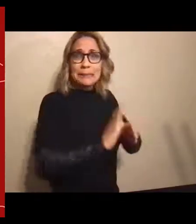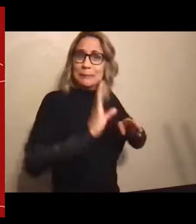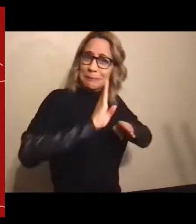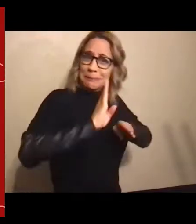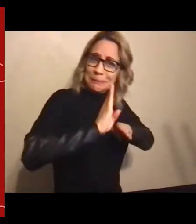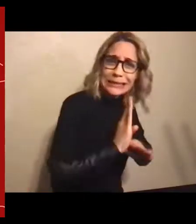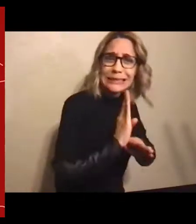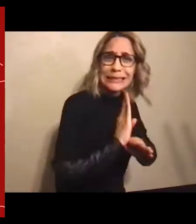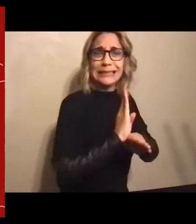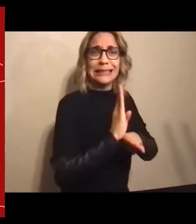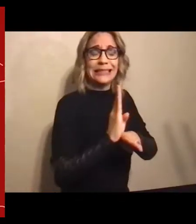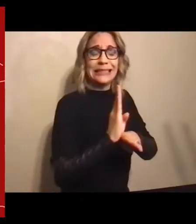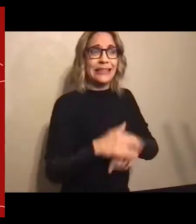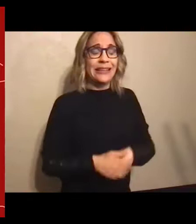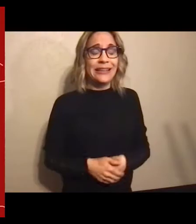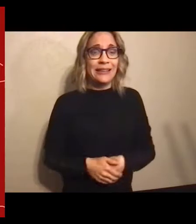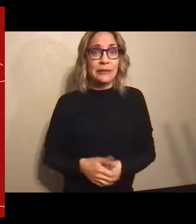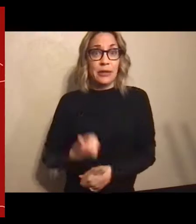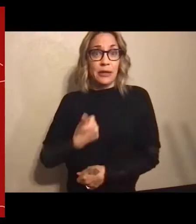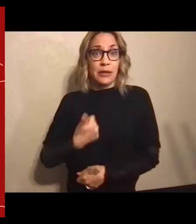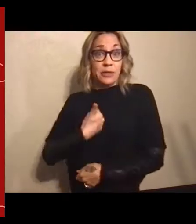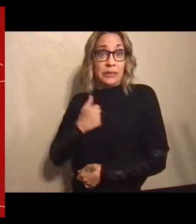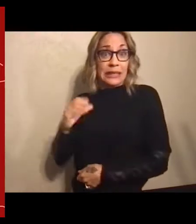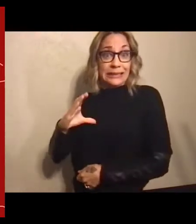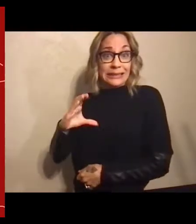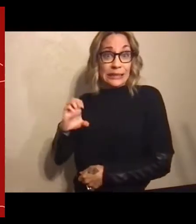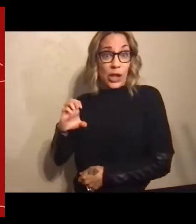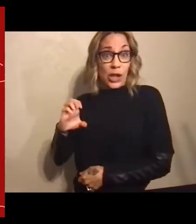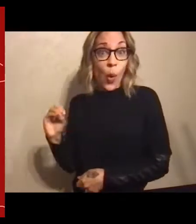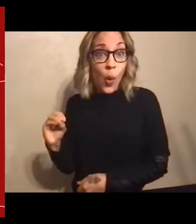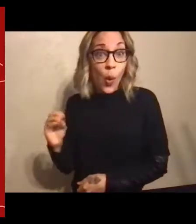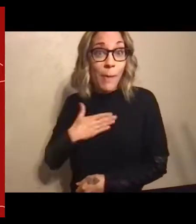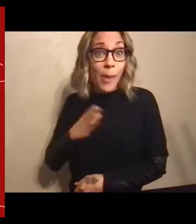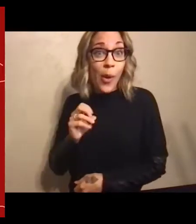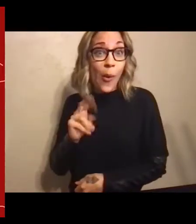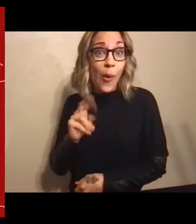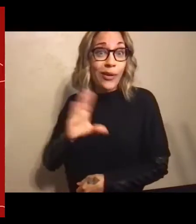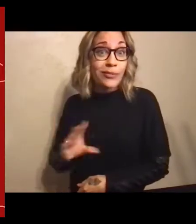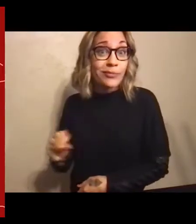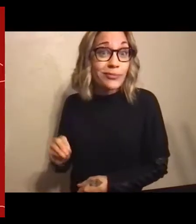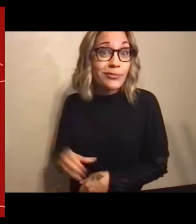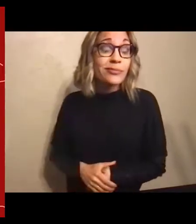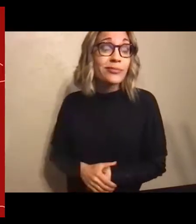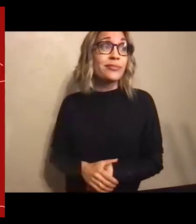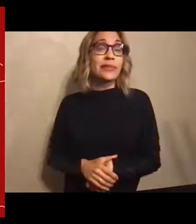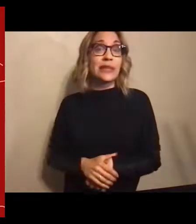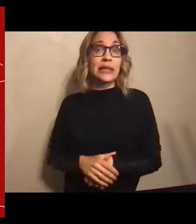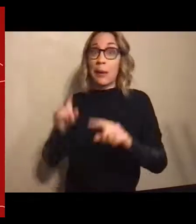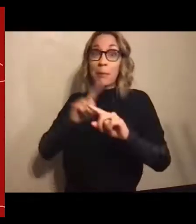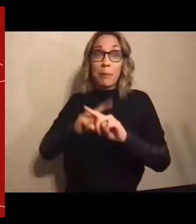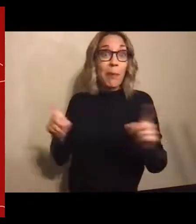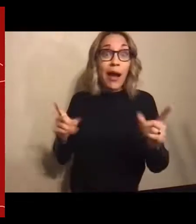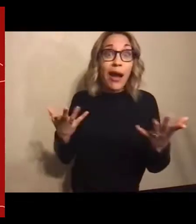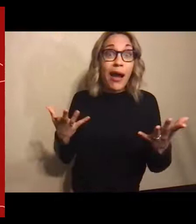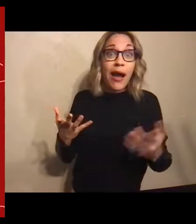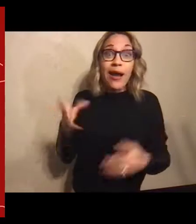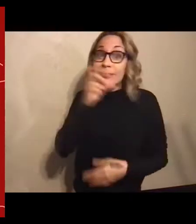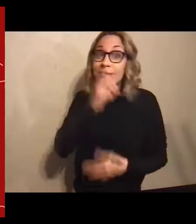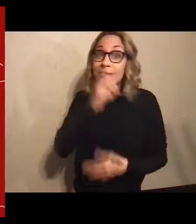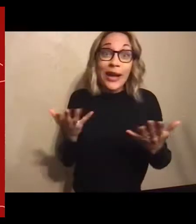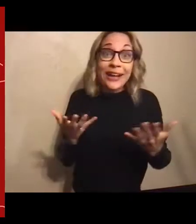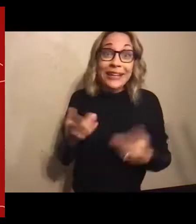been in years. My husband is busier than ever. I'm the CEO of my own